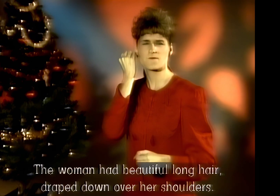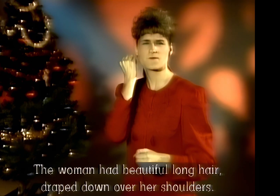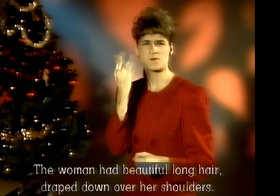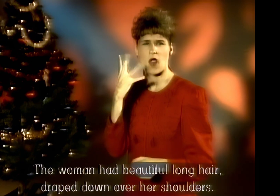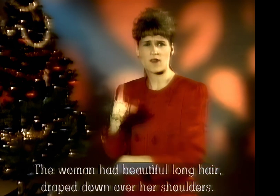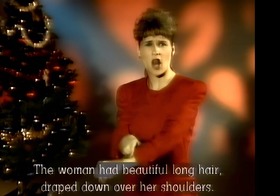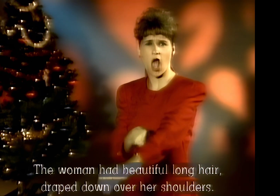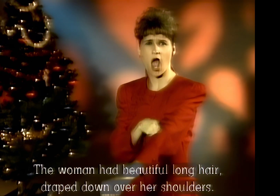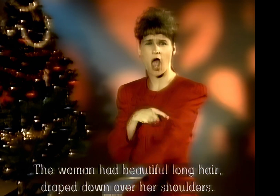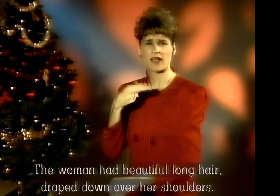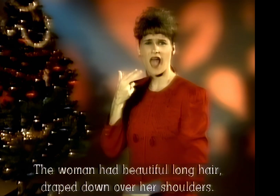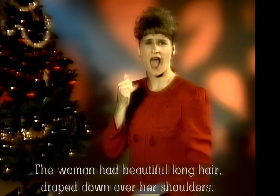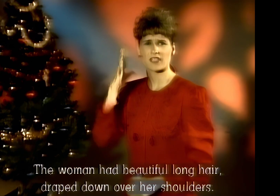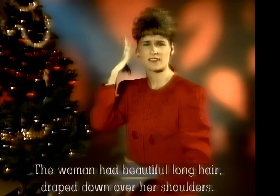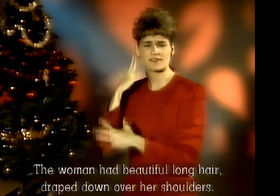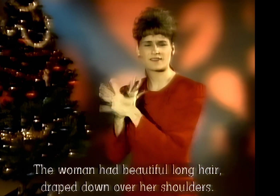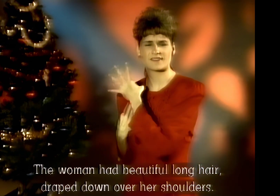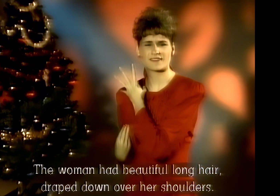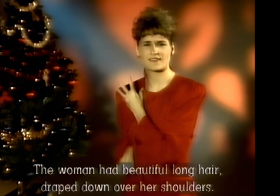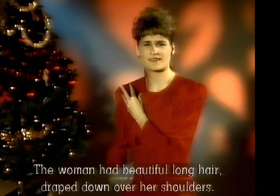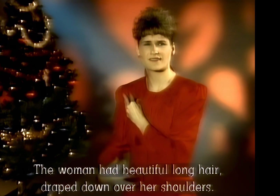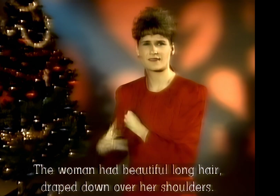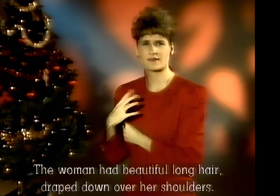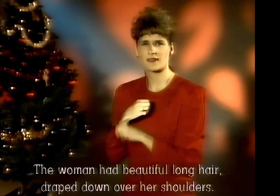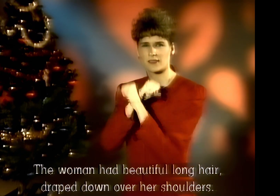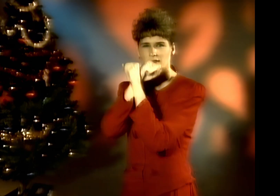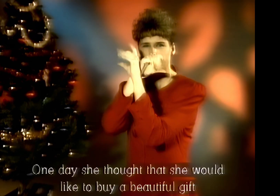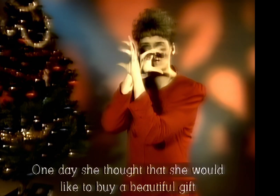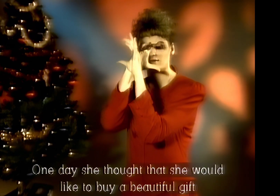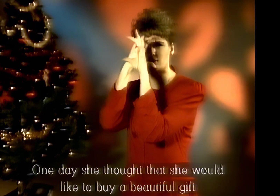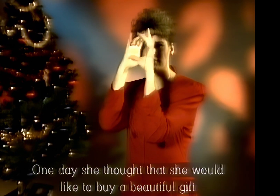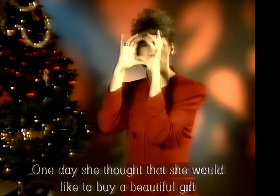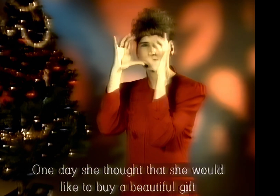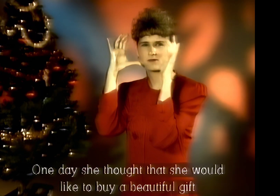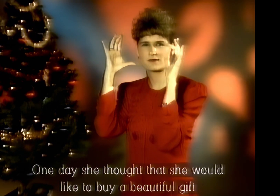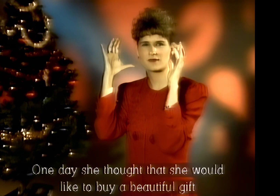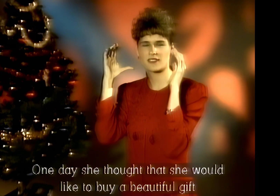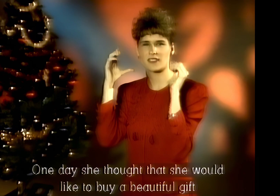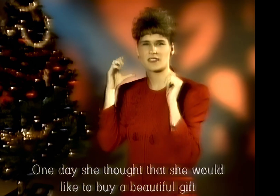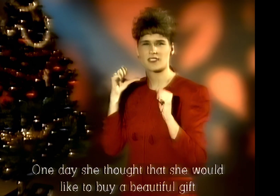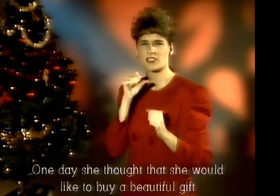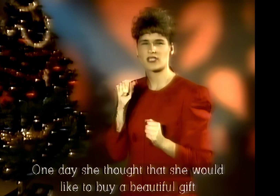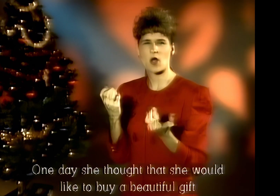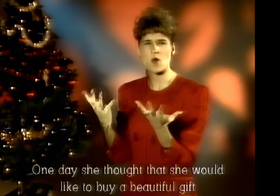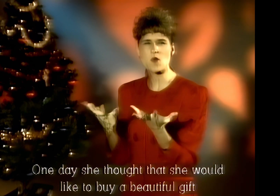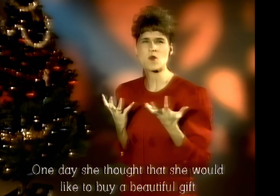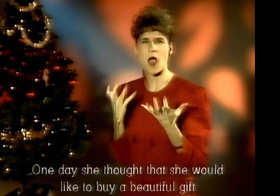married. The woman had beautiful long hair. It draped down over her shoulder. And one day she